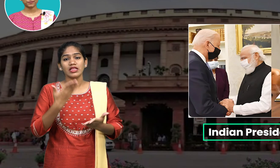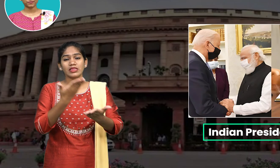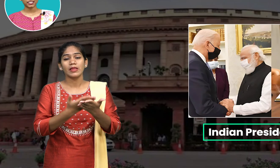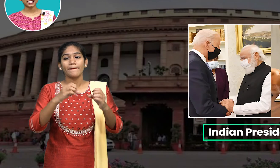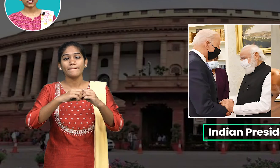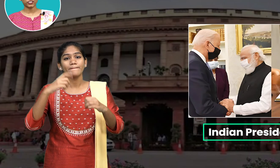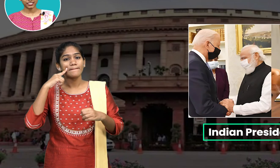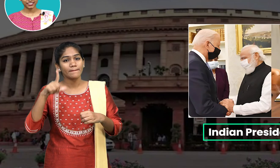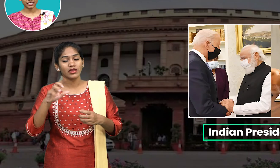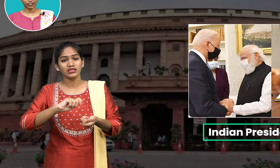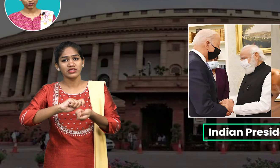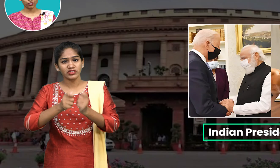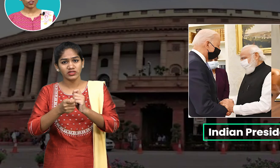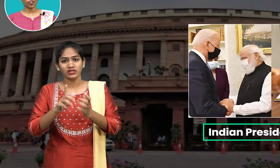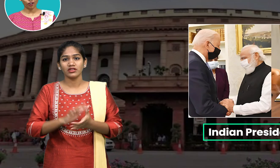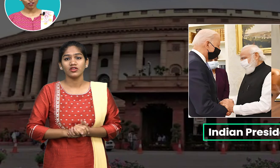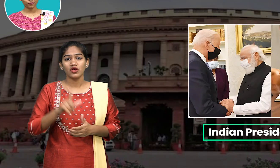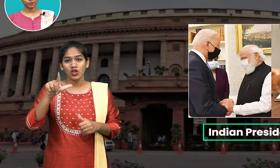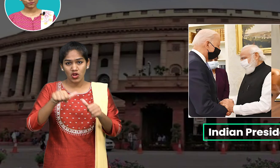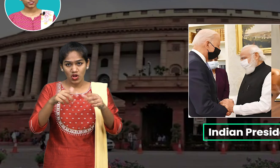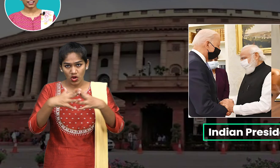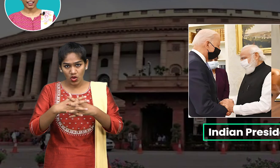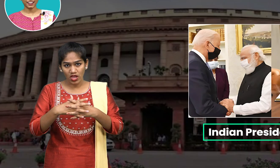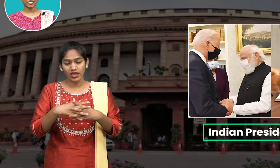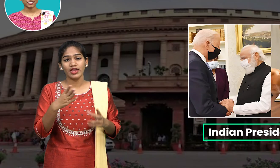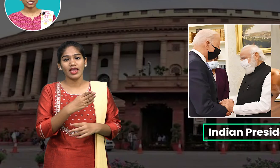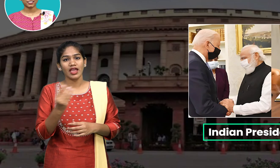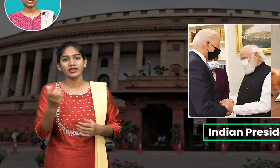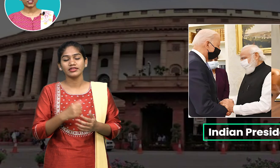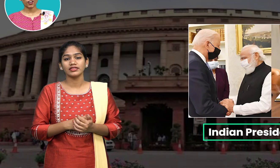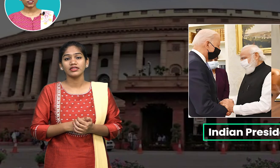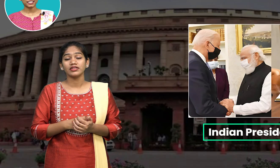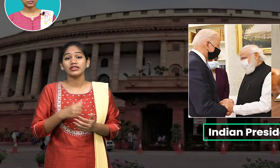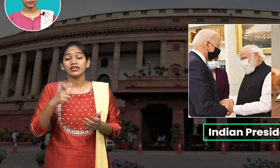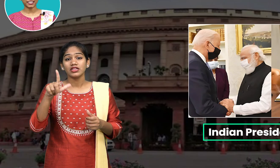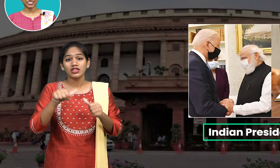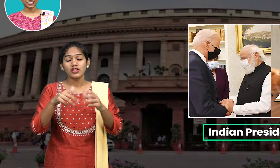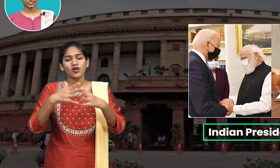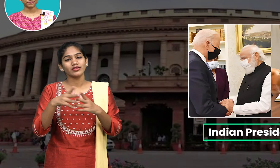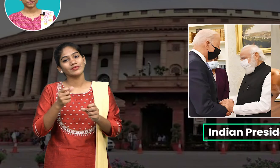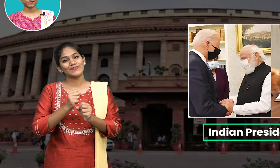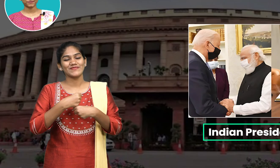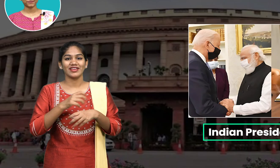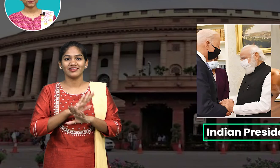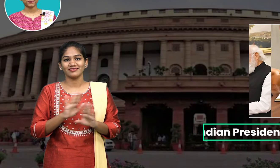is converted into law and the law is made.